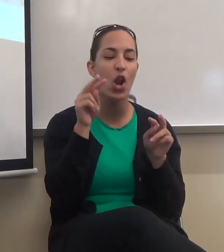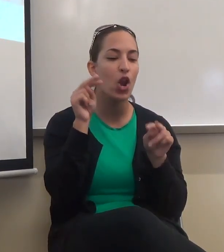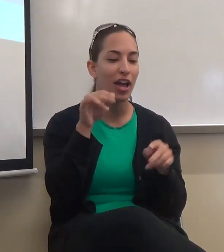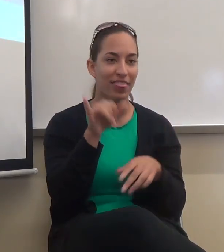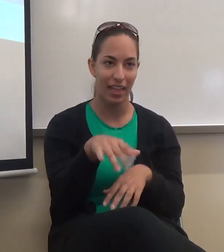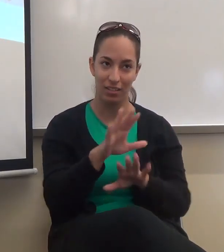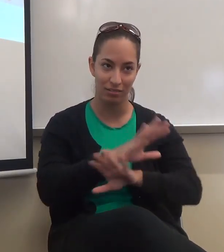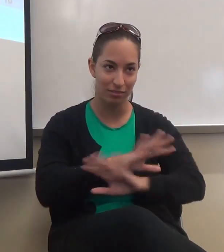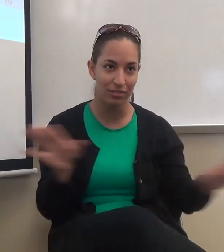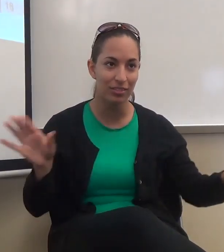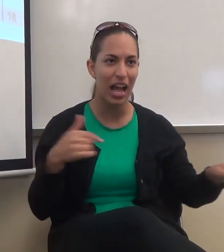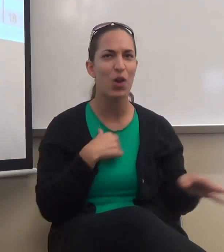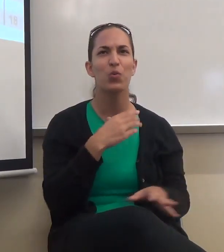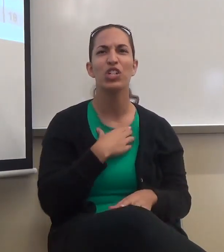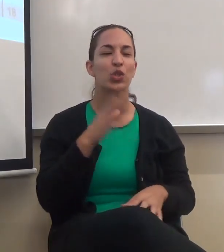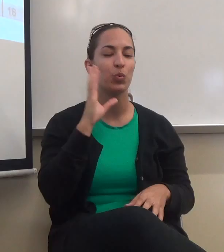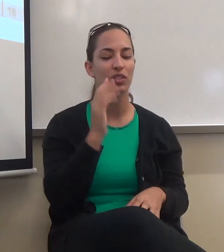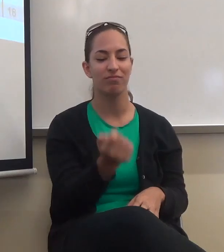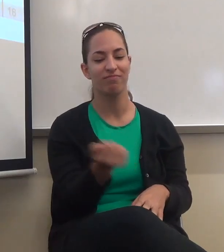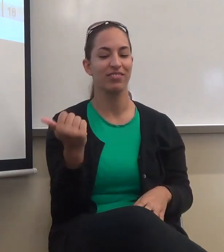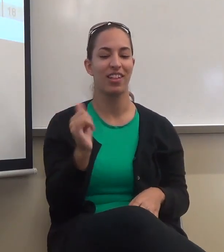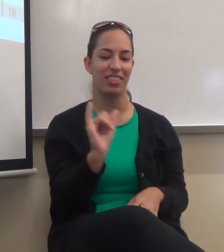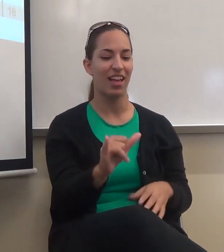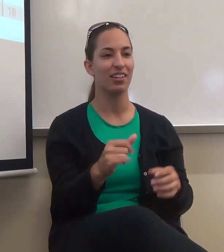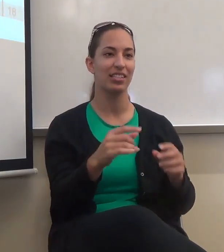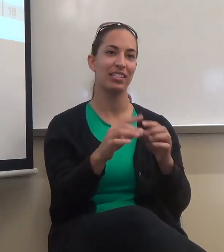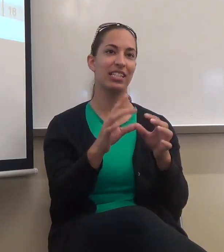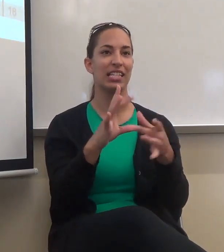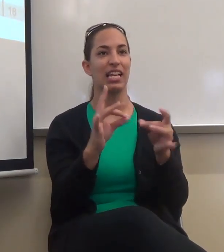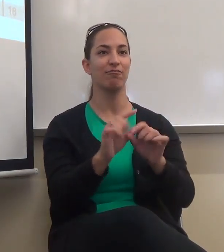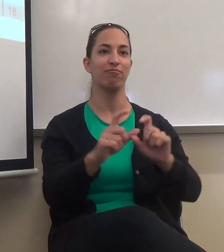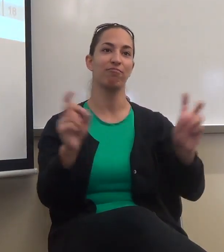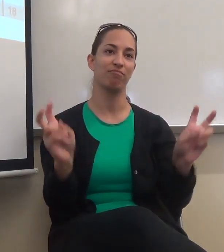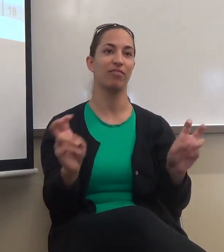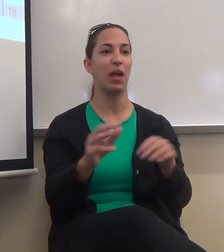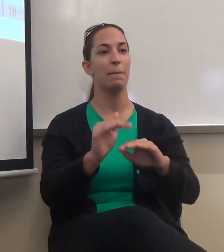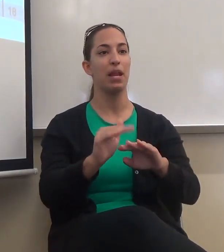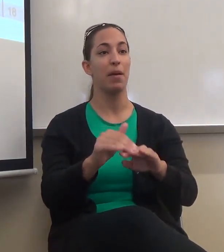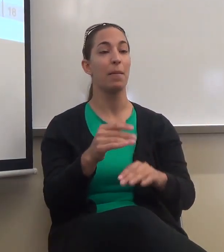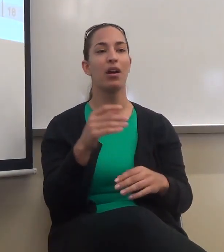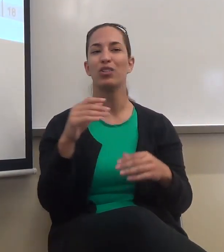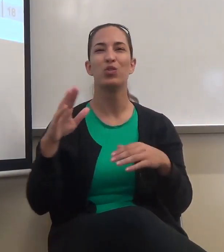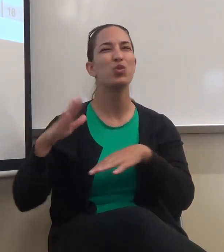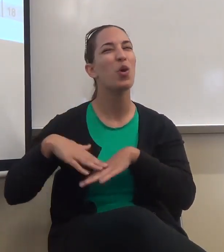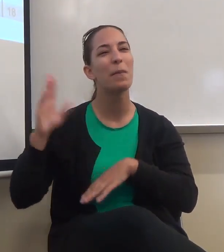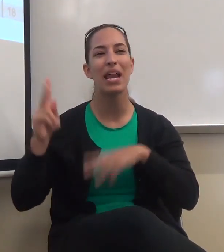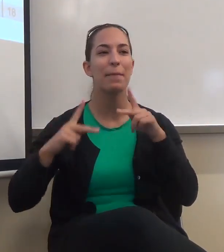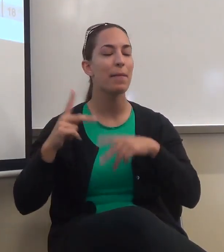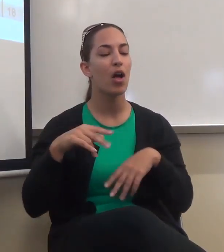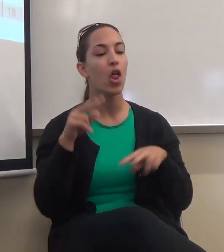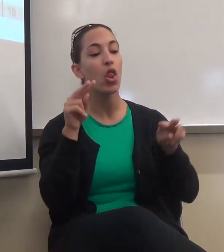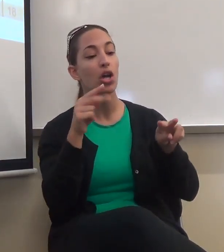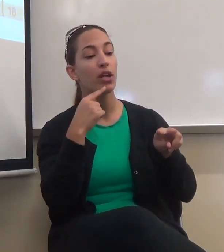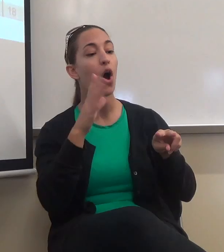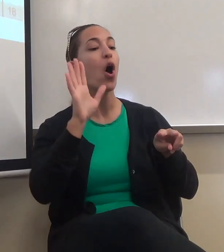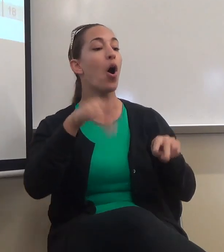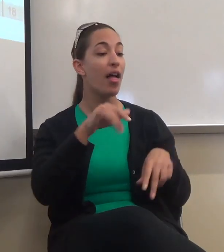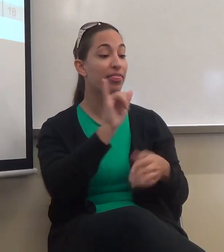right, I wish they would take that off of there. Because too many people look at that and say, oh, this is how many I'm supposed to have. That's not. You're supposed to have